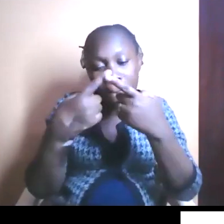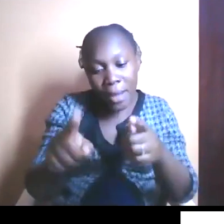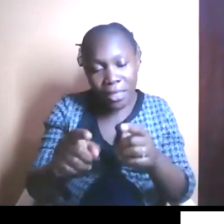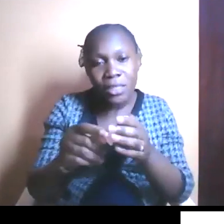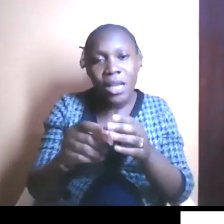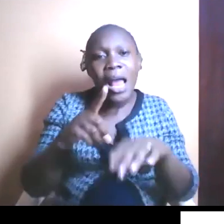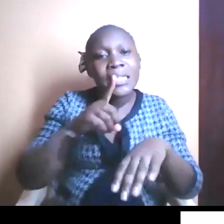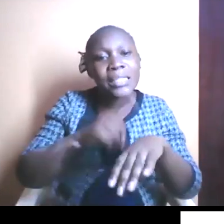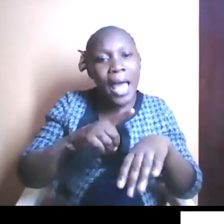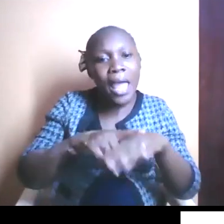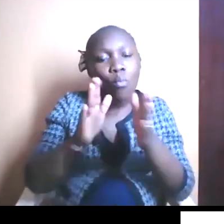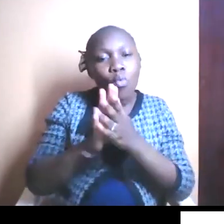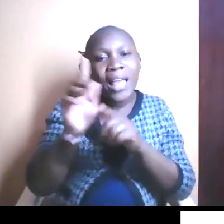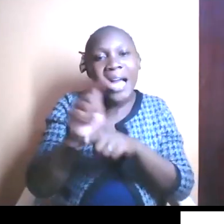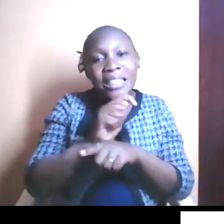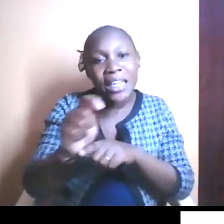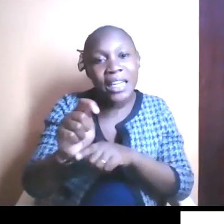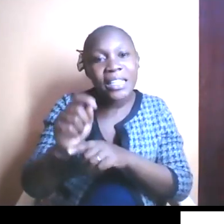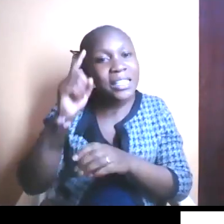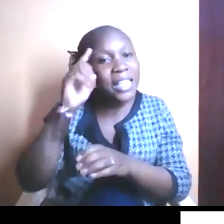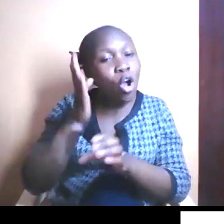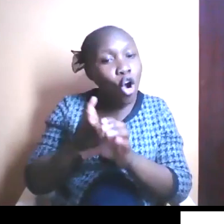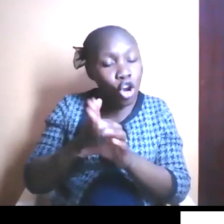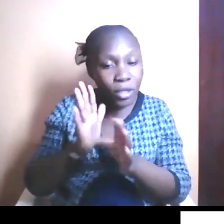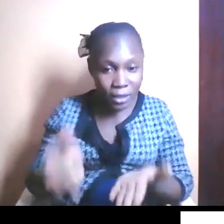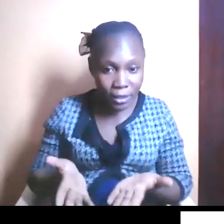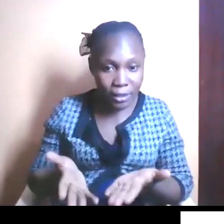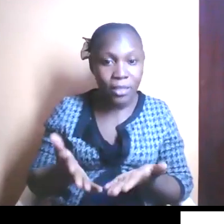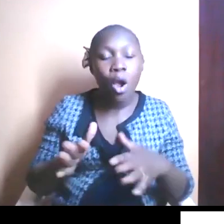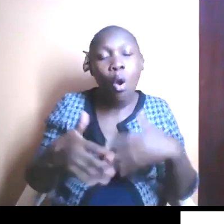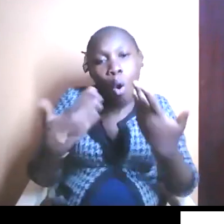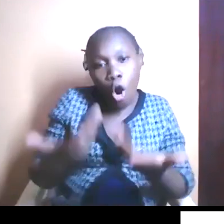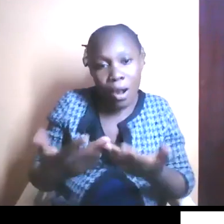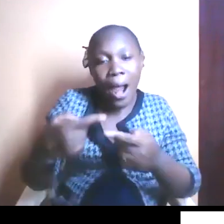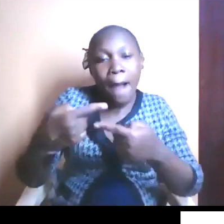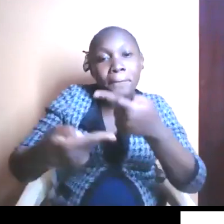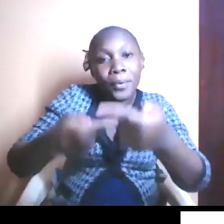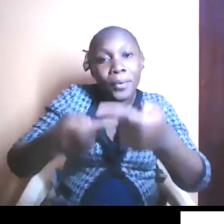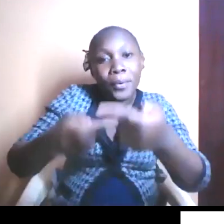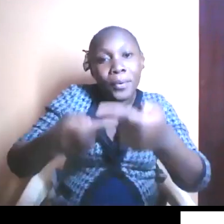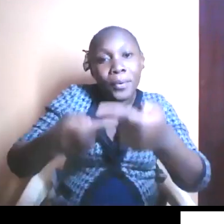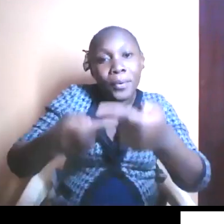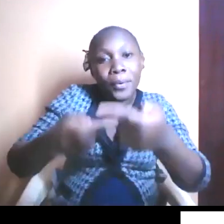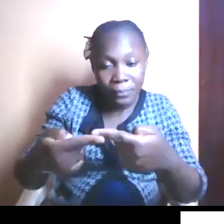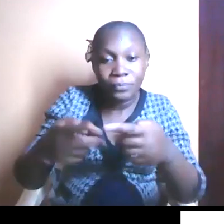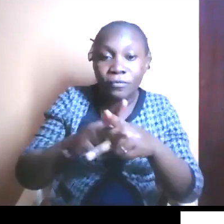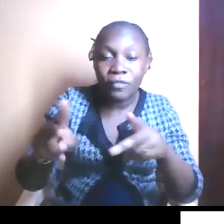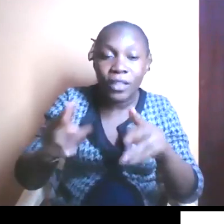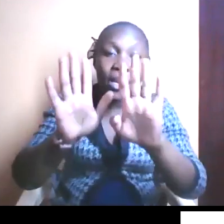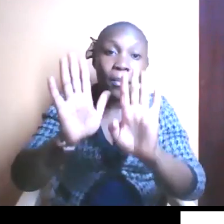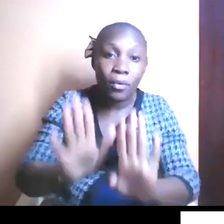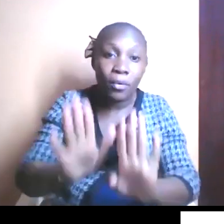and getting the organizational pain processed collectively is very important. Sometimes